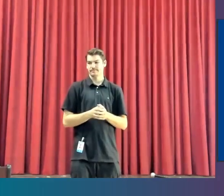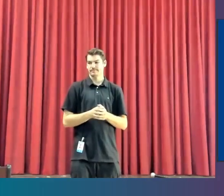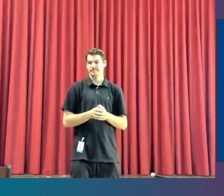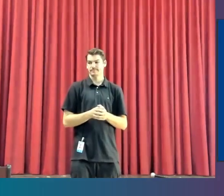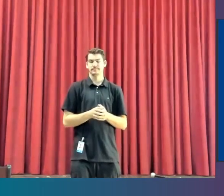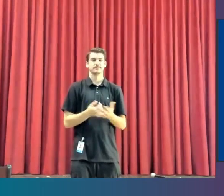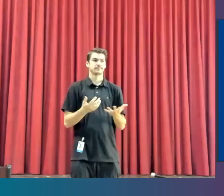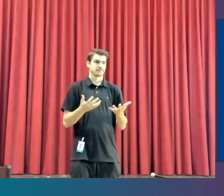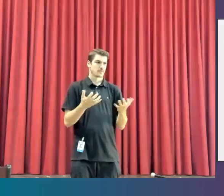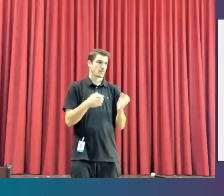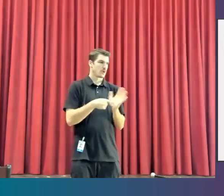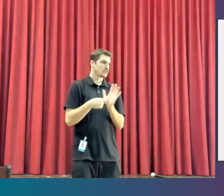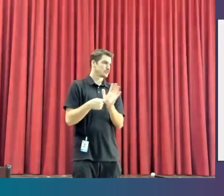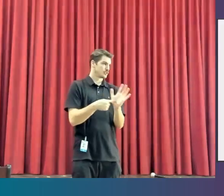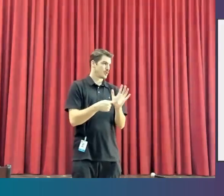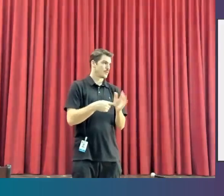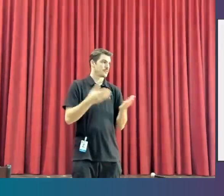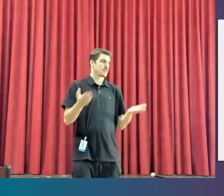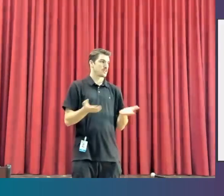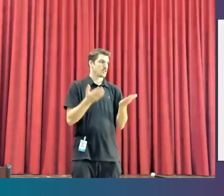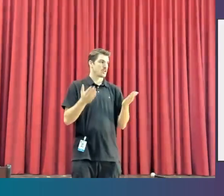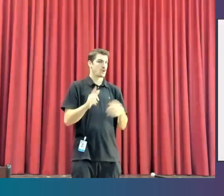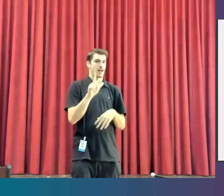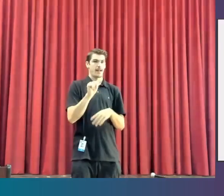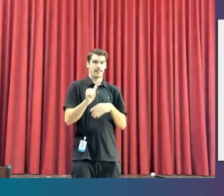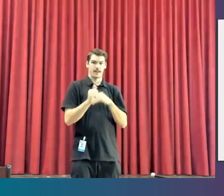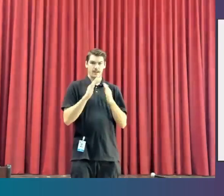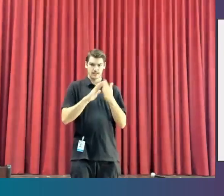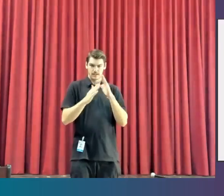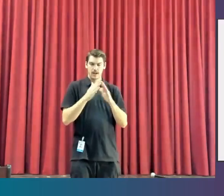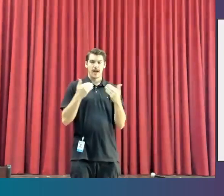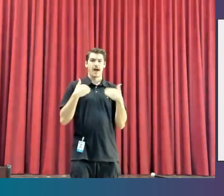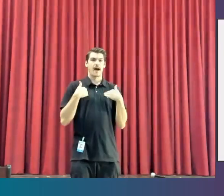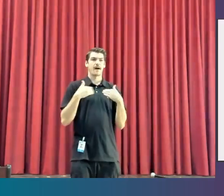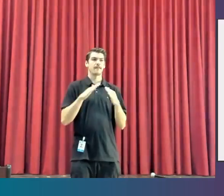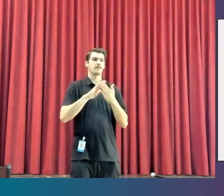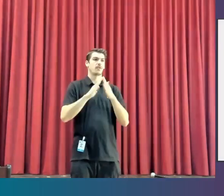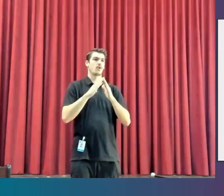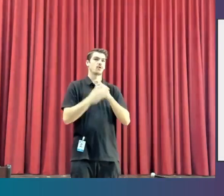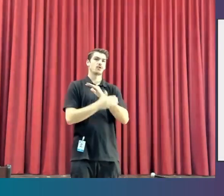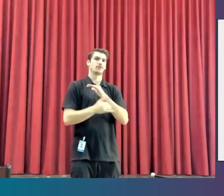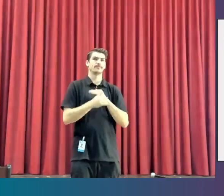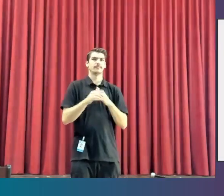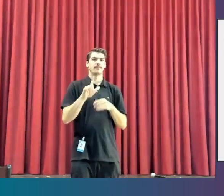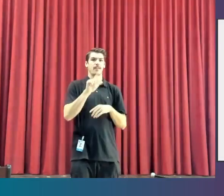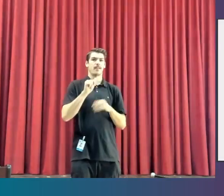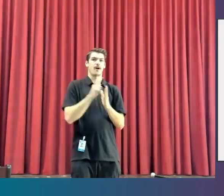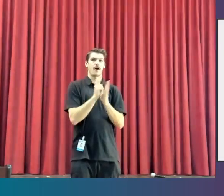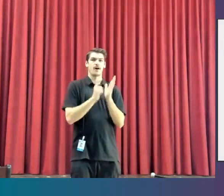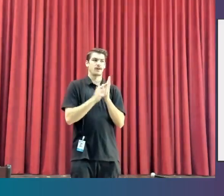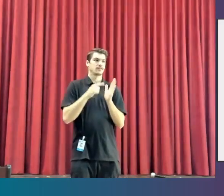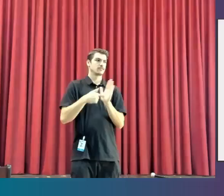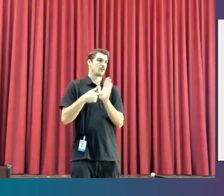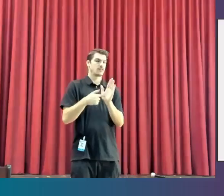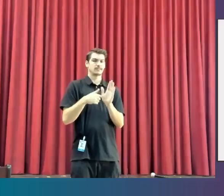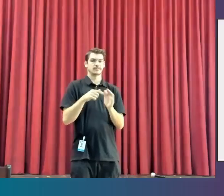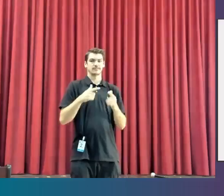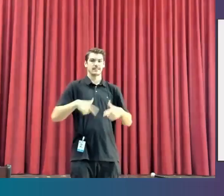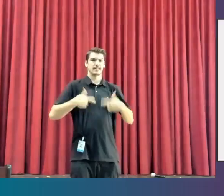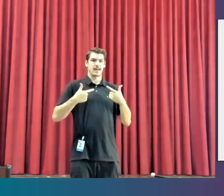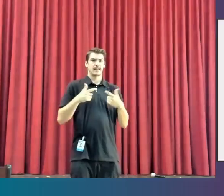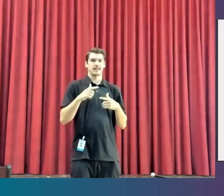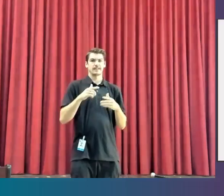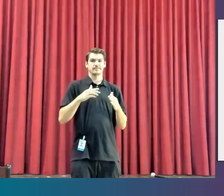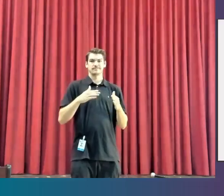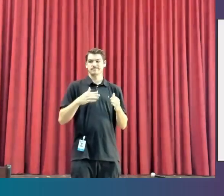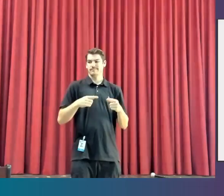I want to highlight that in the city of LA, we have a local law called the Tenant Anti-Harassment